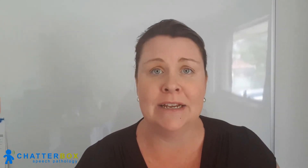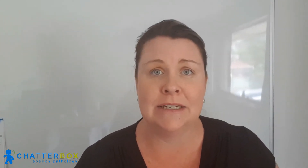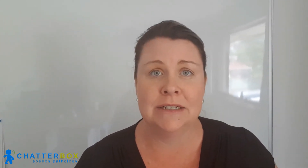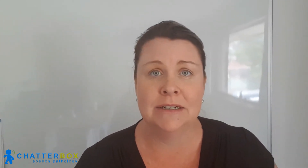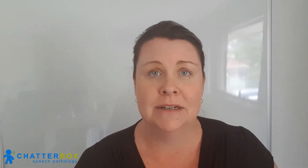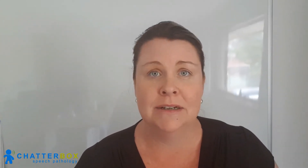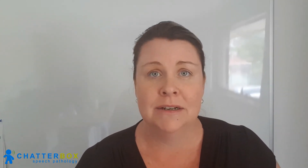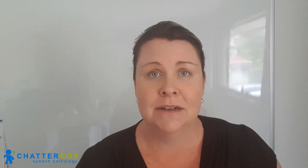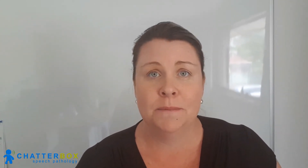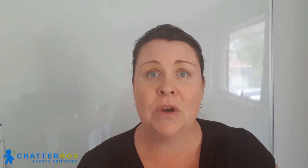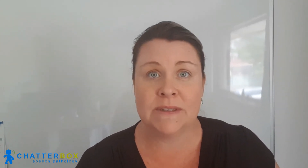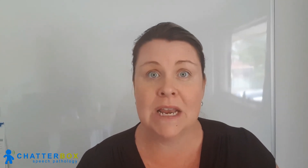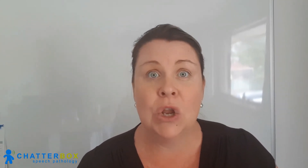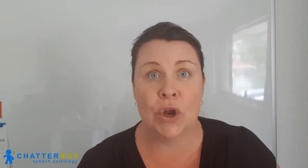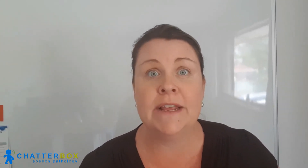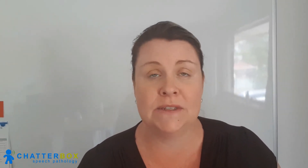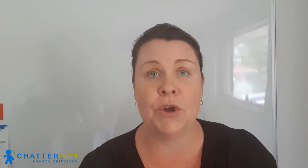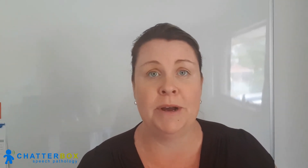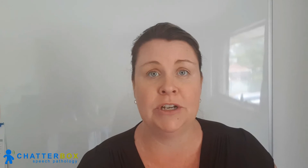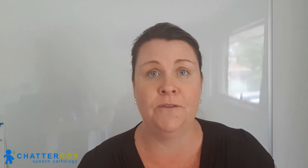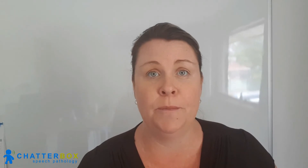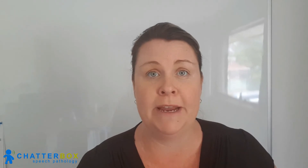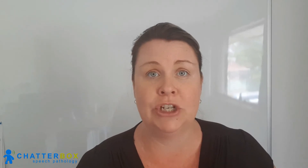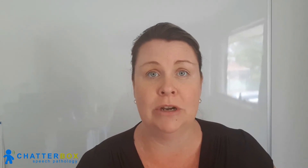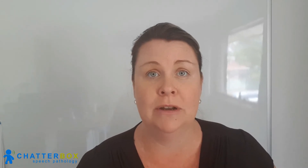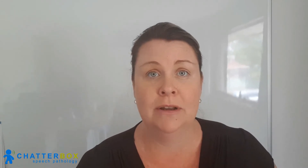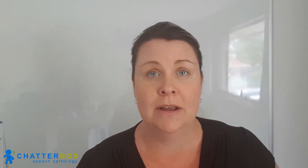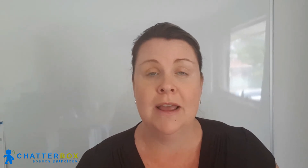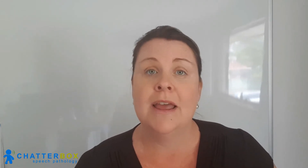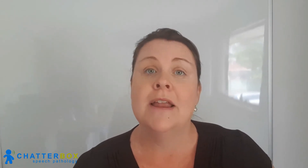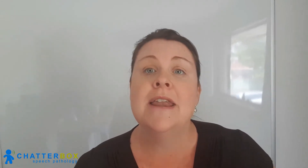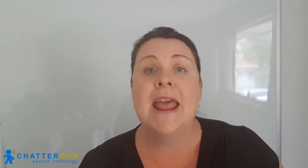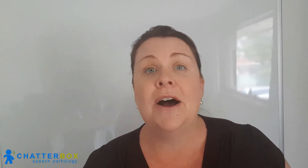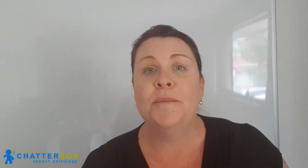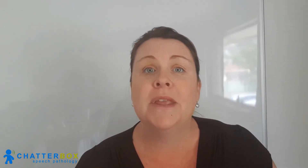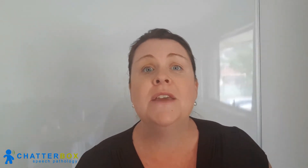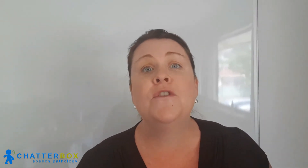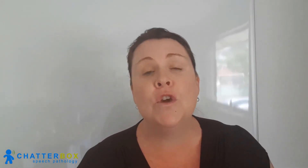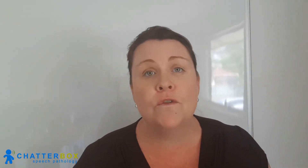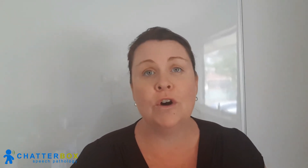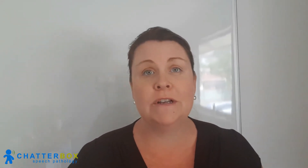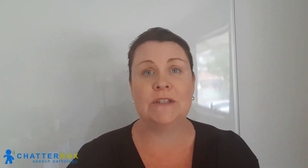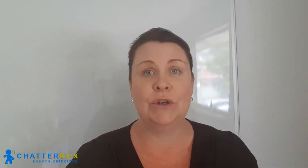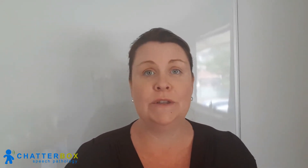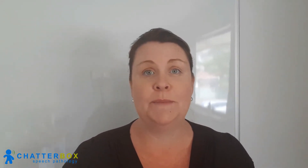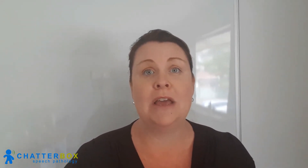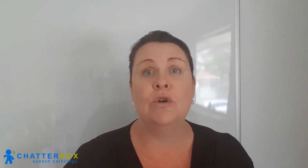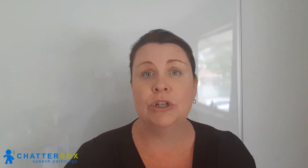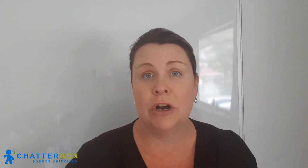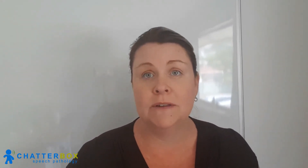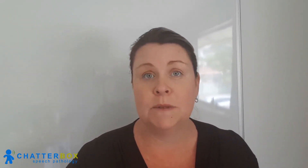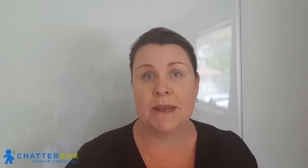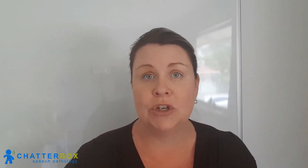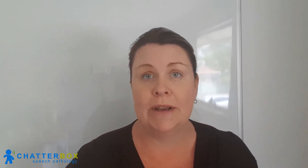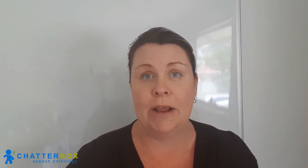it, because they're learning so much information. Now, if you've got concerns about your child's speech or